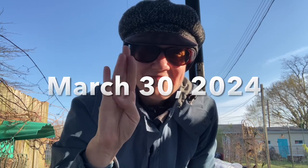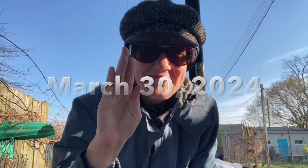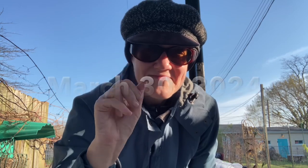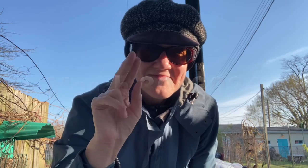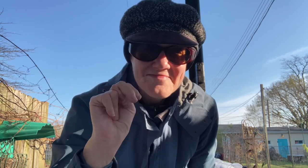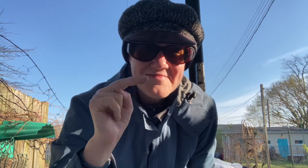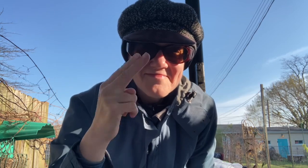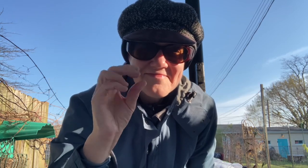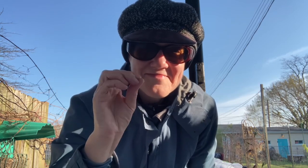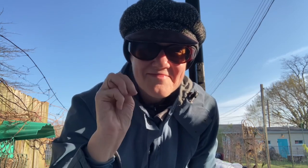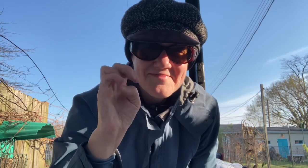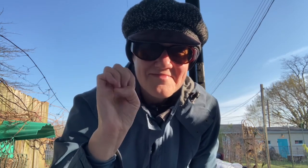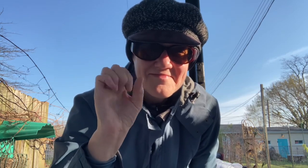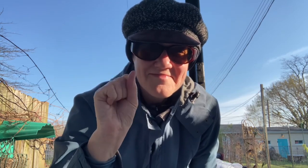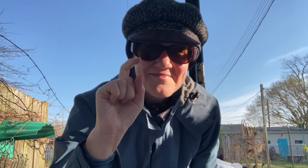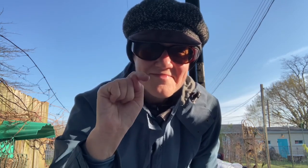Urban Homestead.